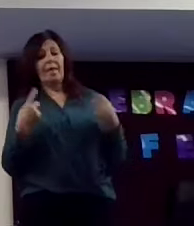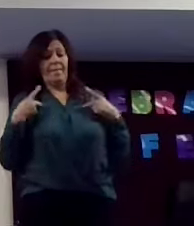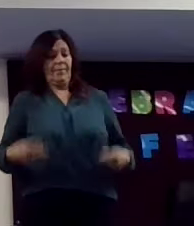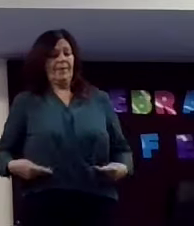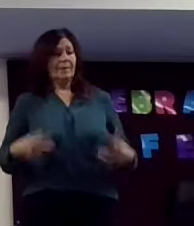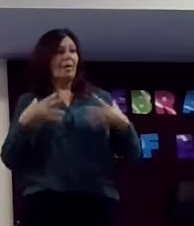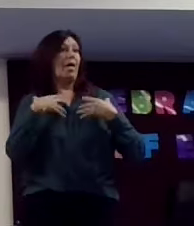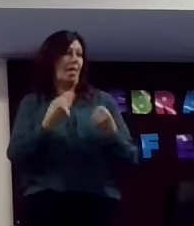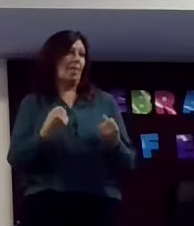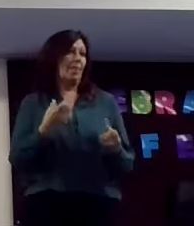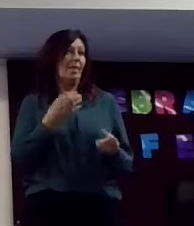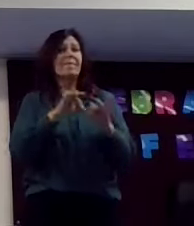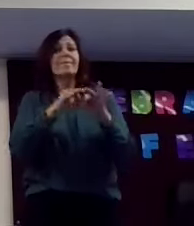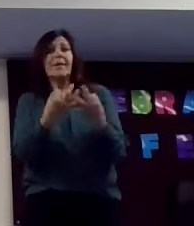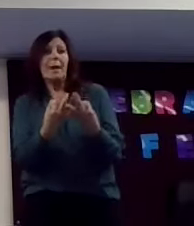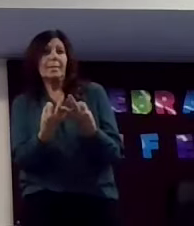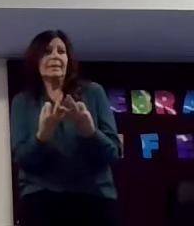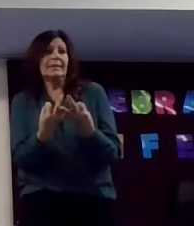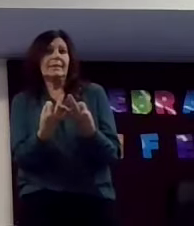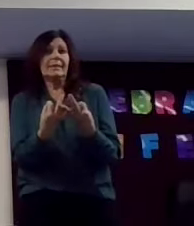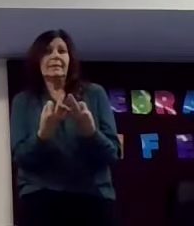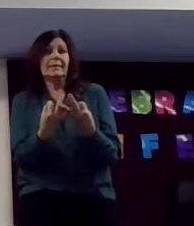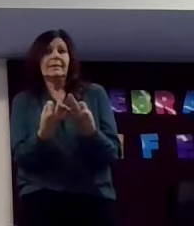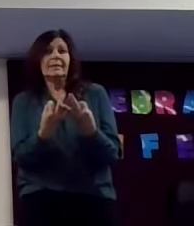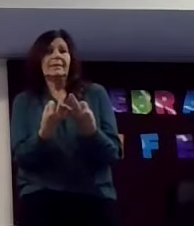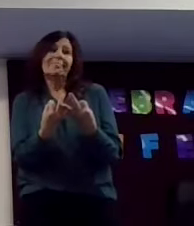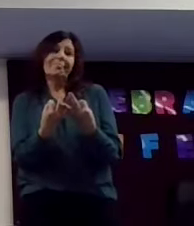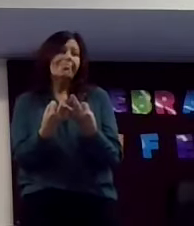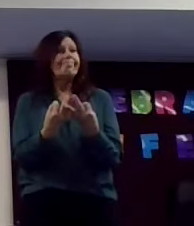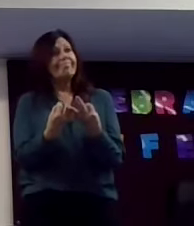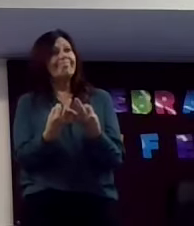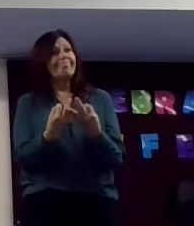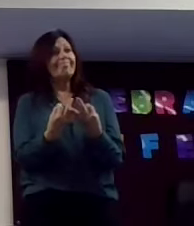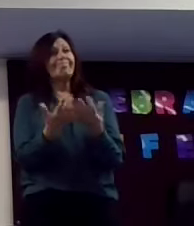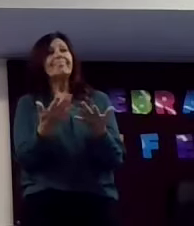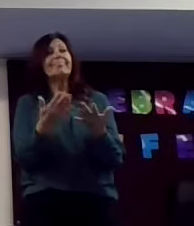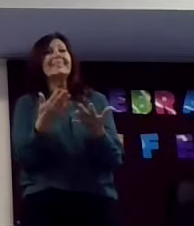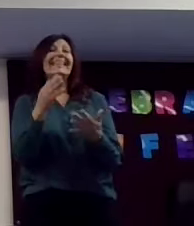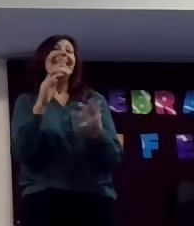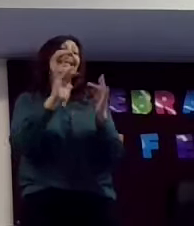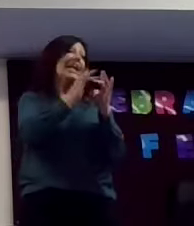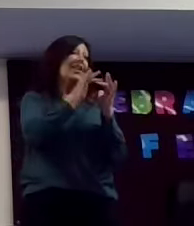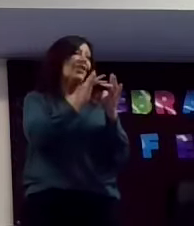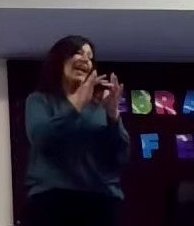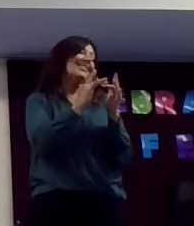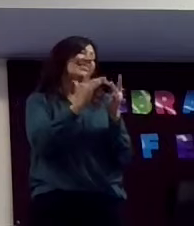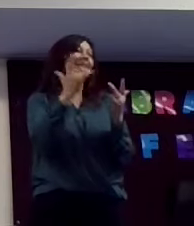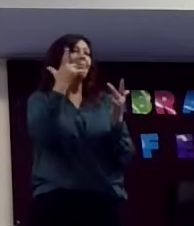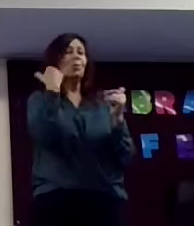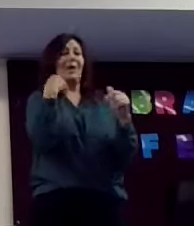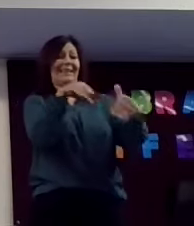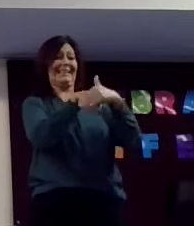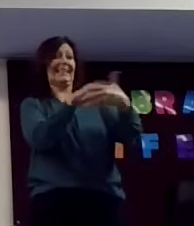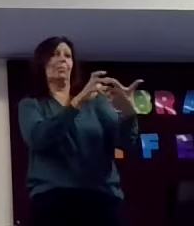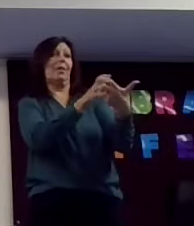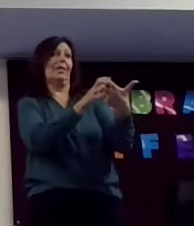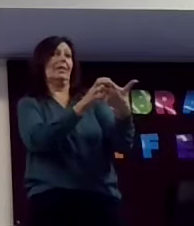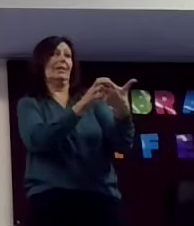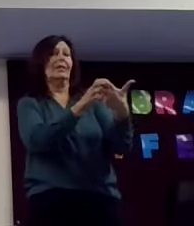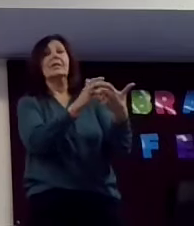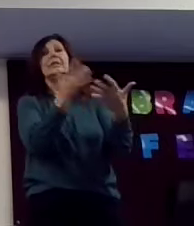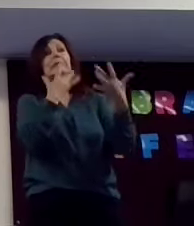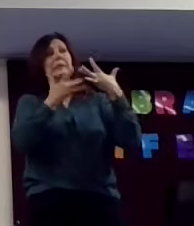physical health and well-being, families, to a lesser degree, broadband internet so that there's accessibility. There's a real lack